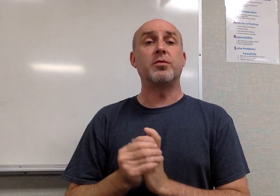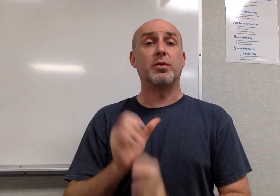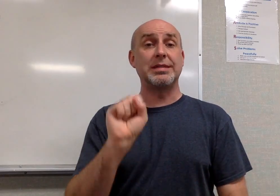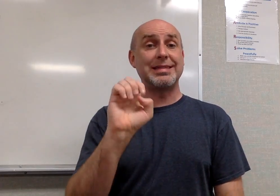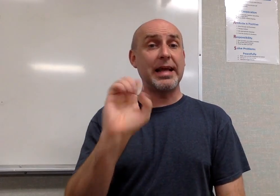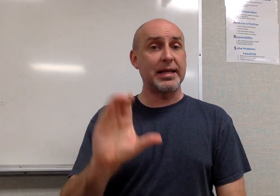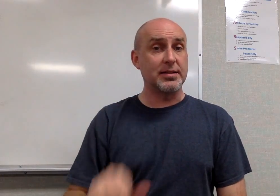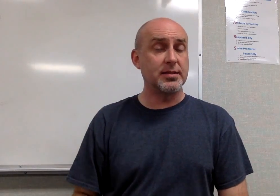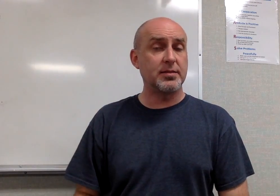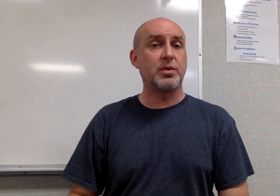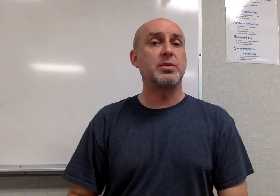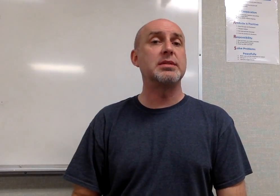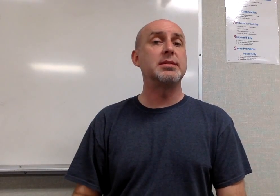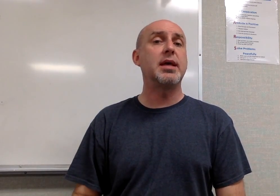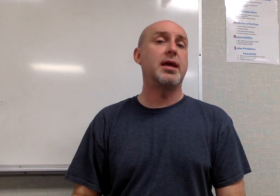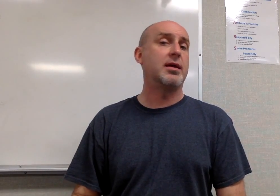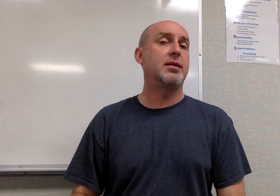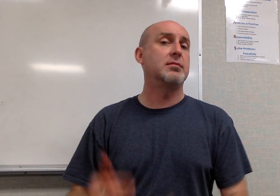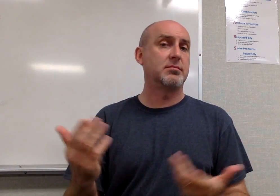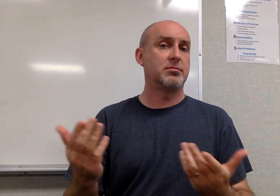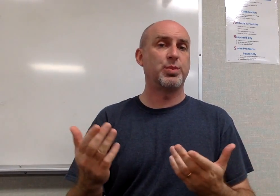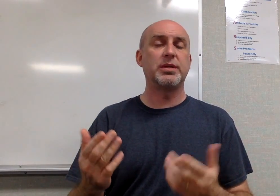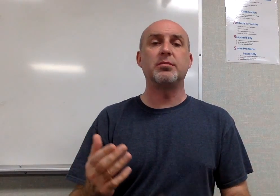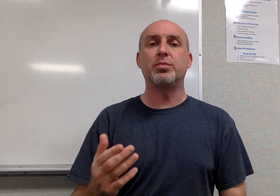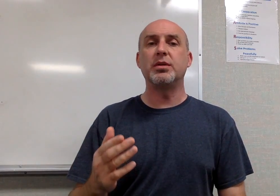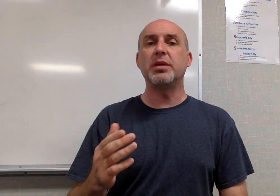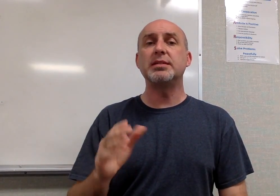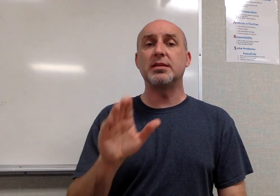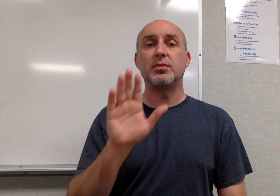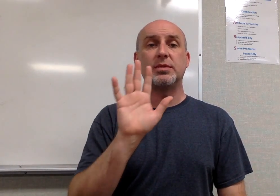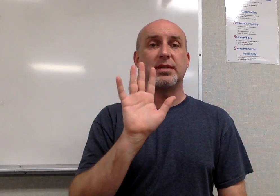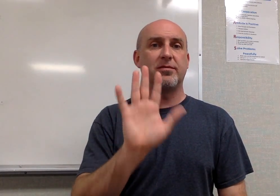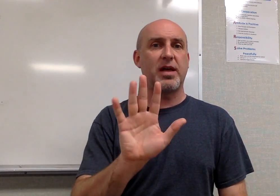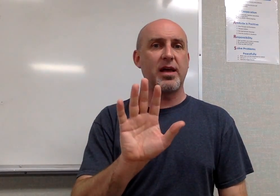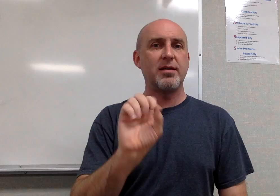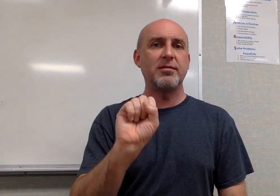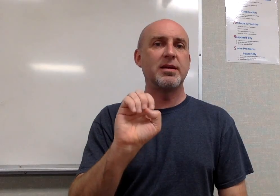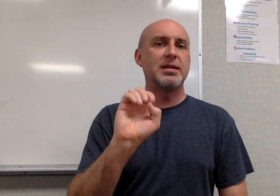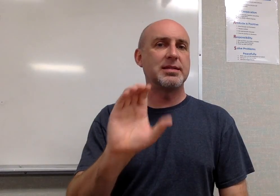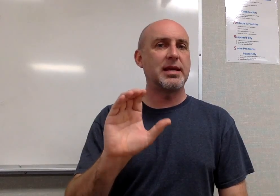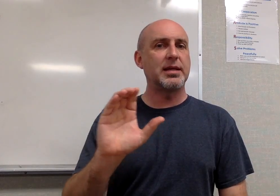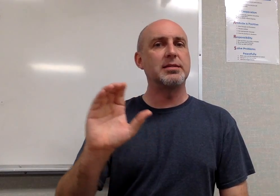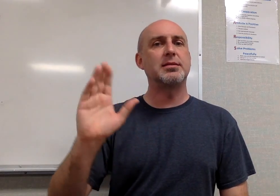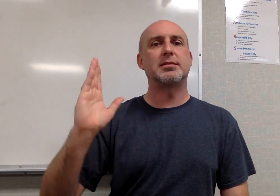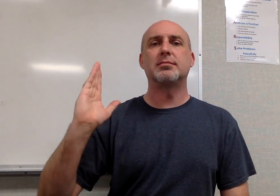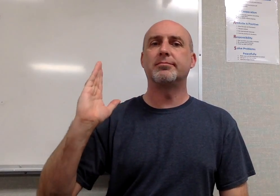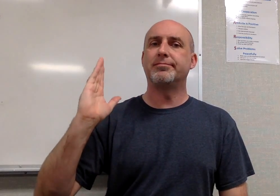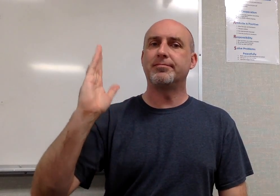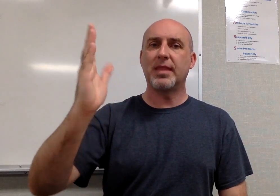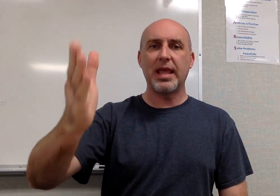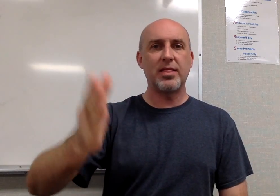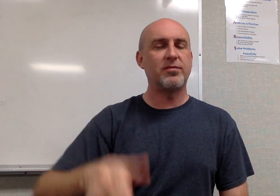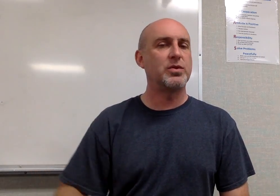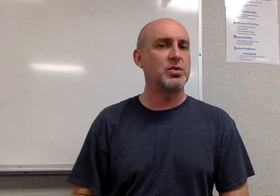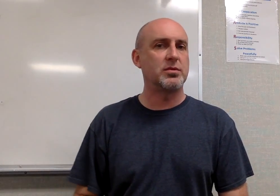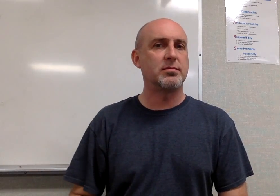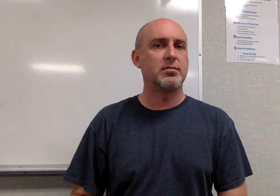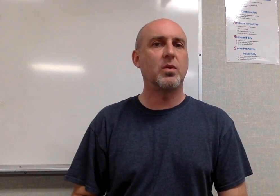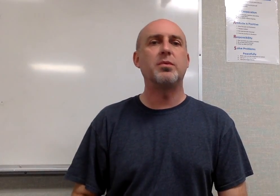for seconds, we would say, pretty basic, we would say 5 seconds in the future, or we would